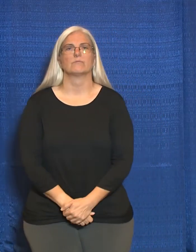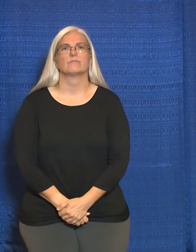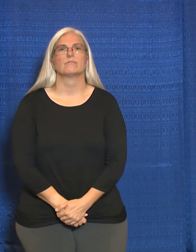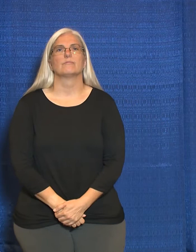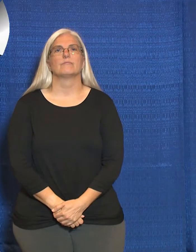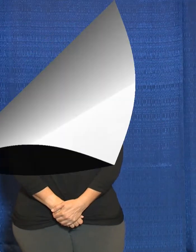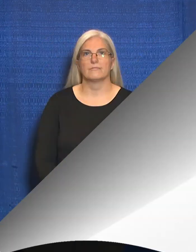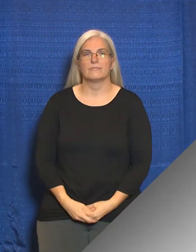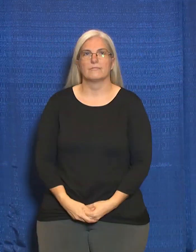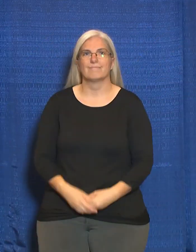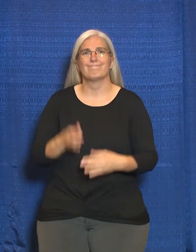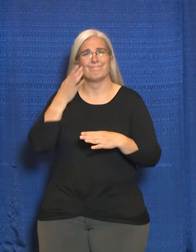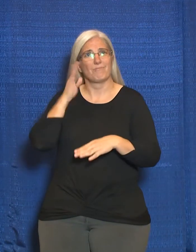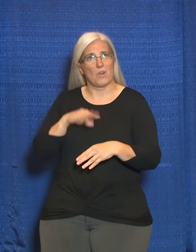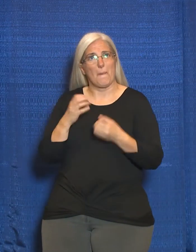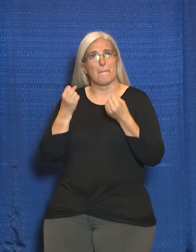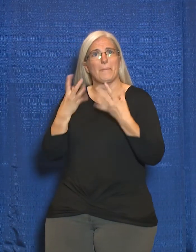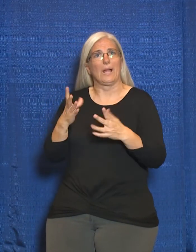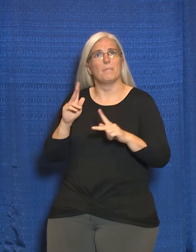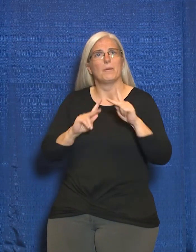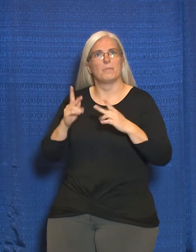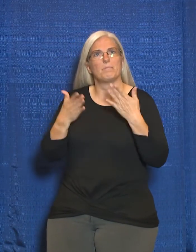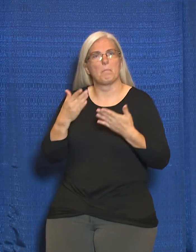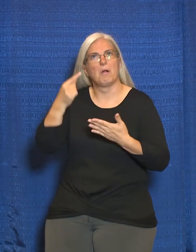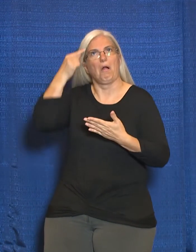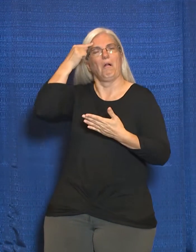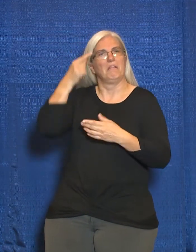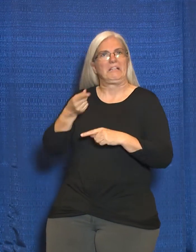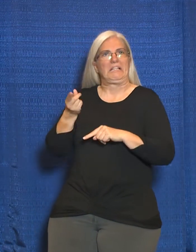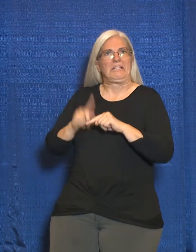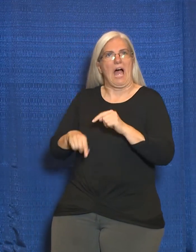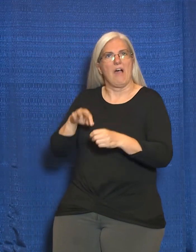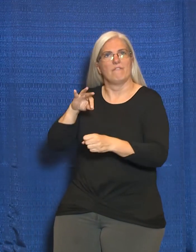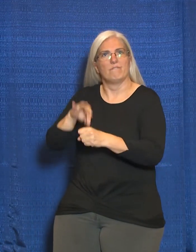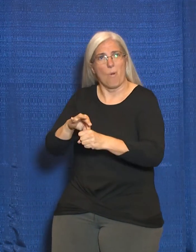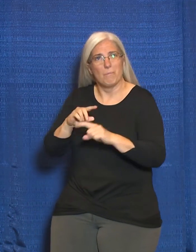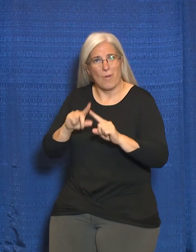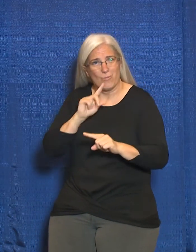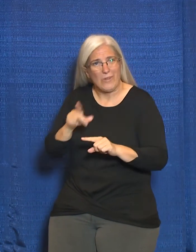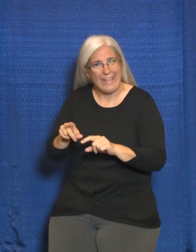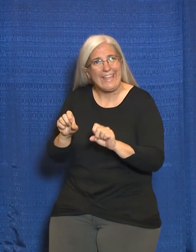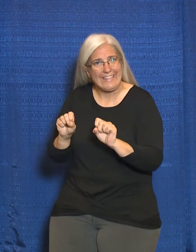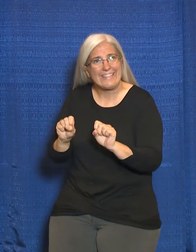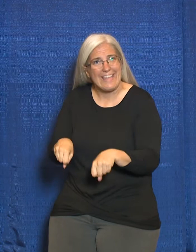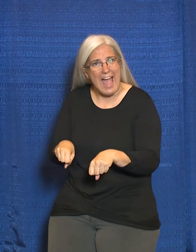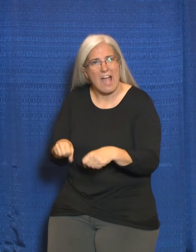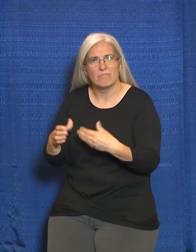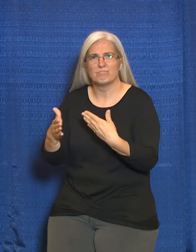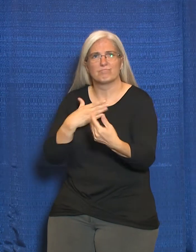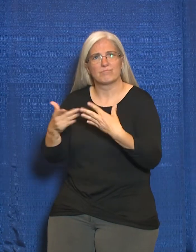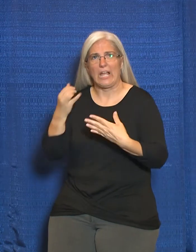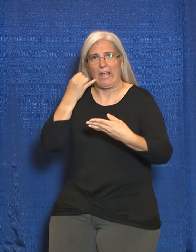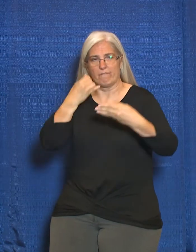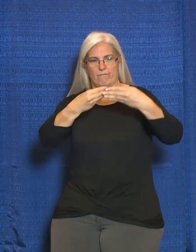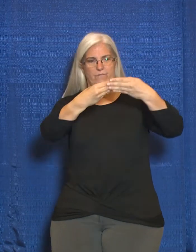vote. Many people may not realize that they can still register to vote if they